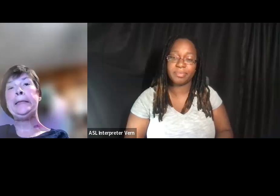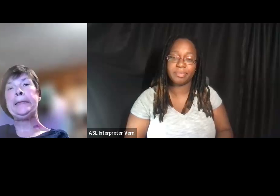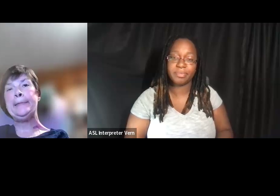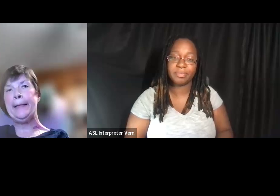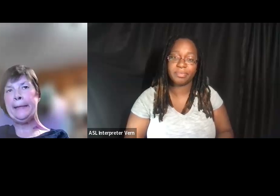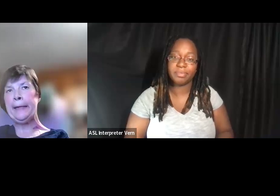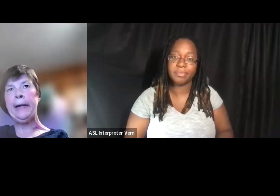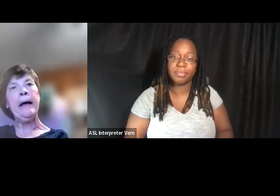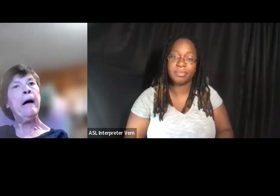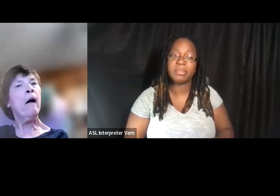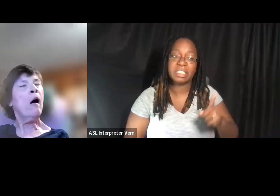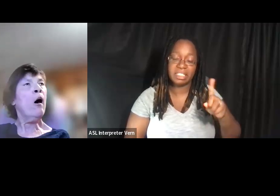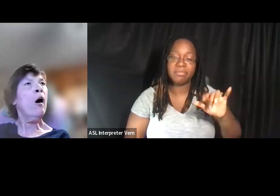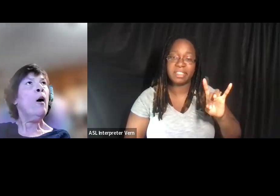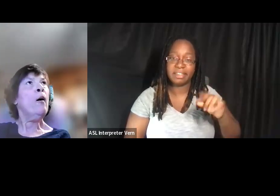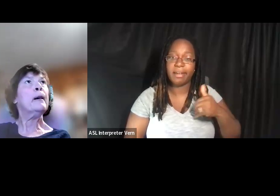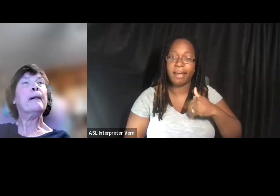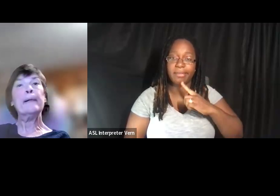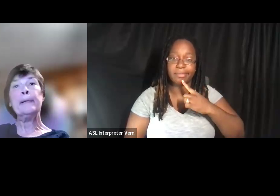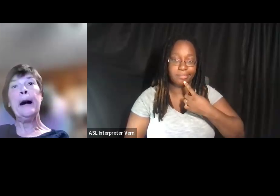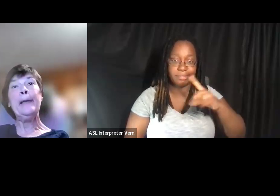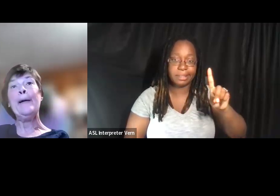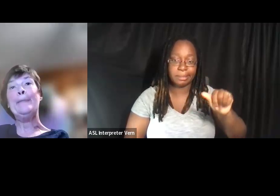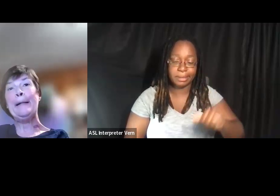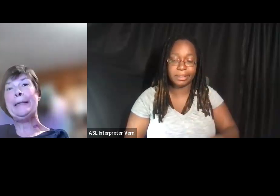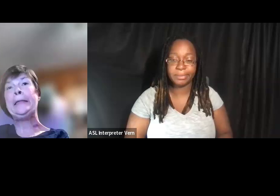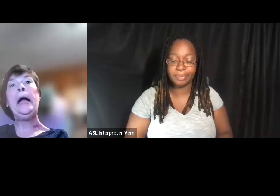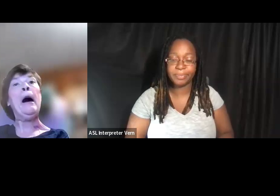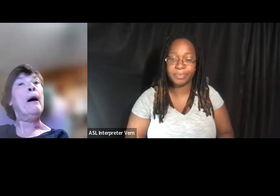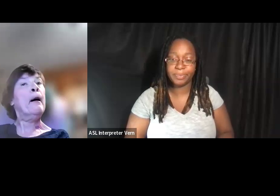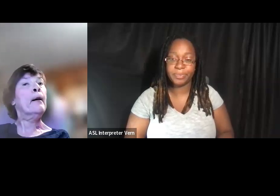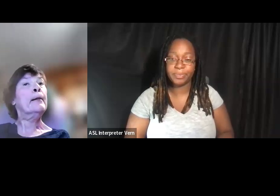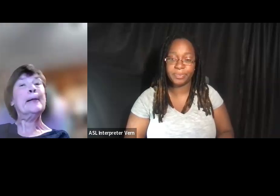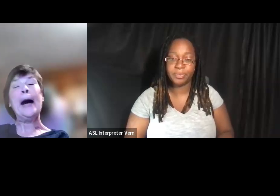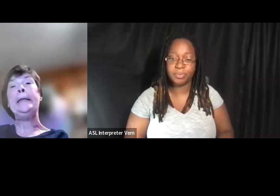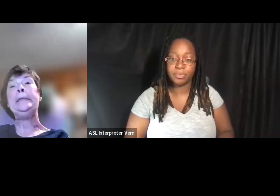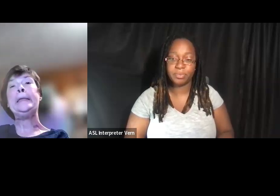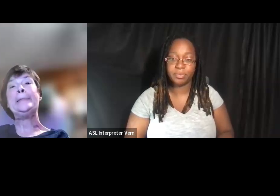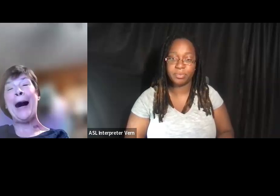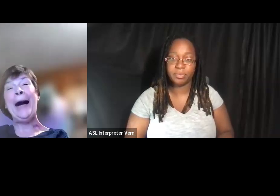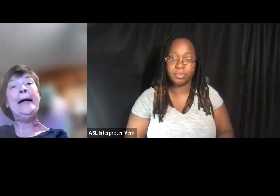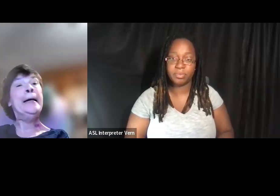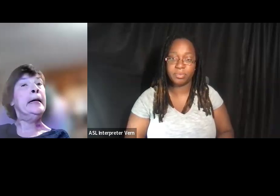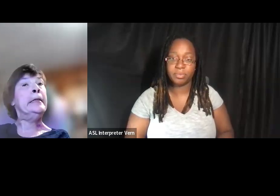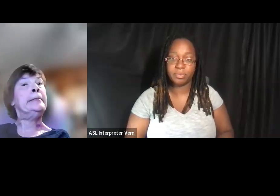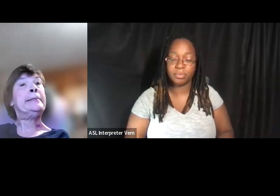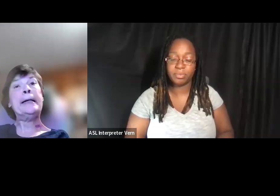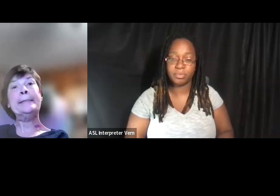significant disability. So the board wanted to